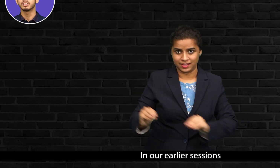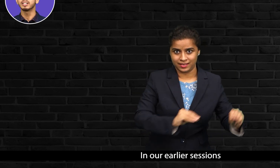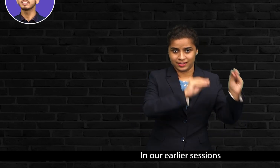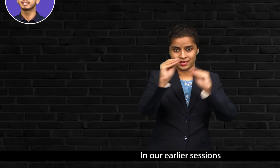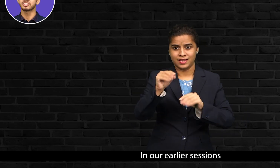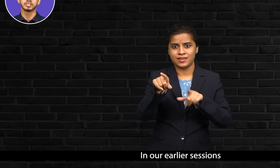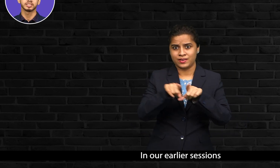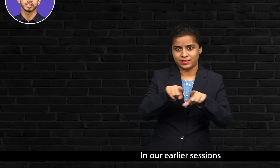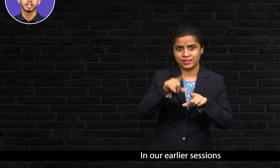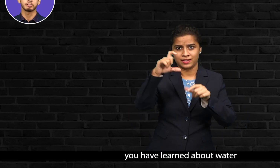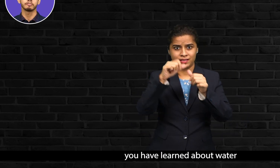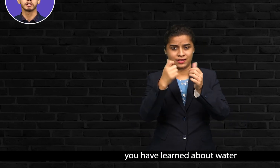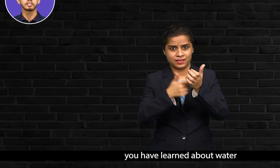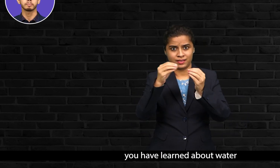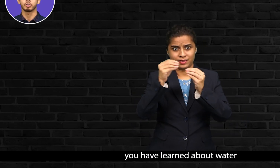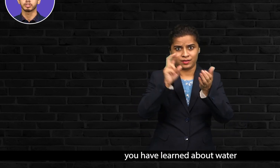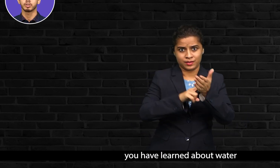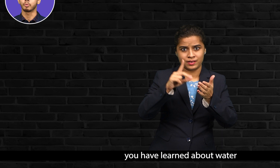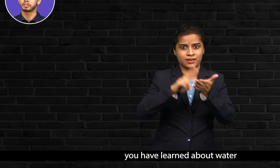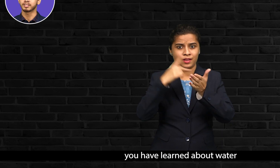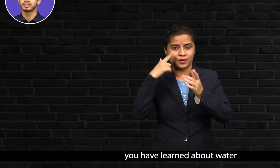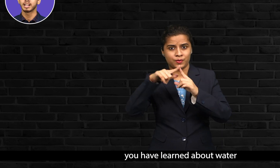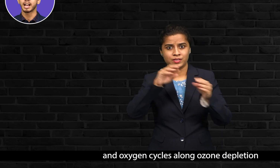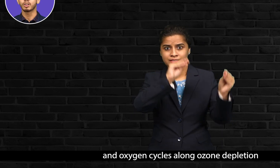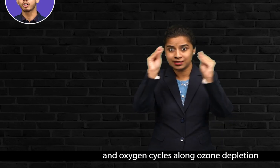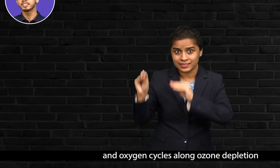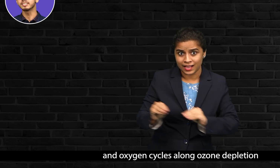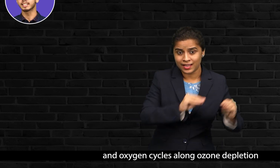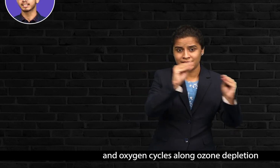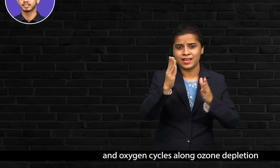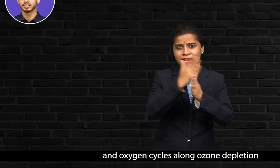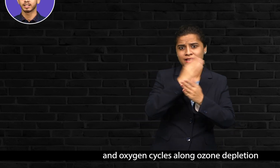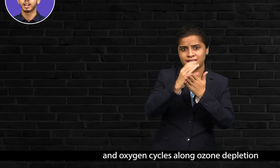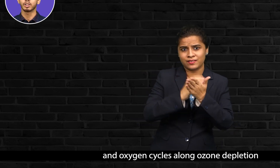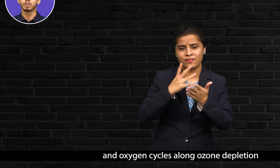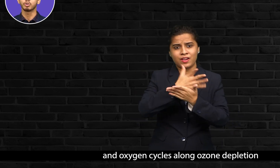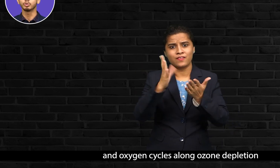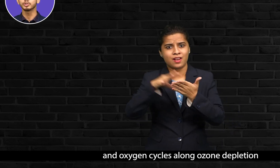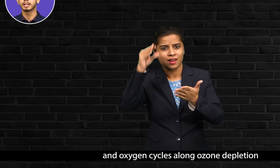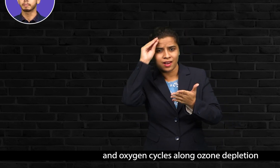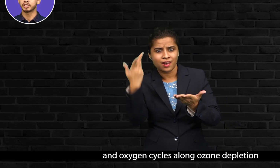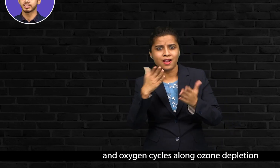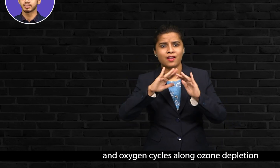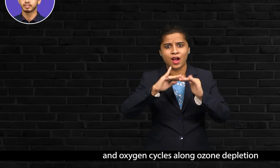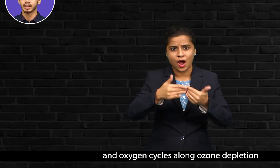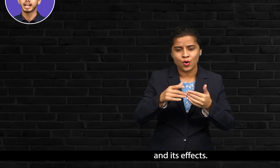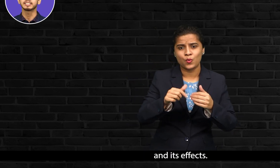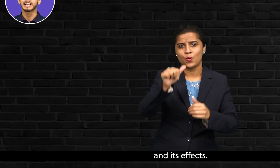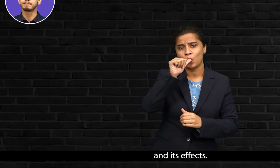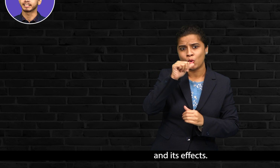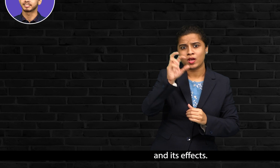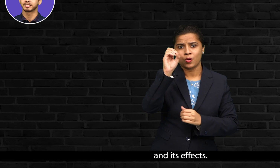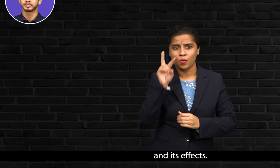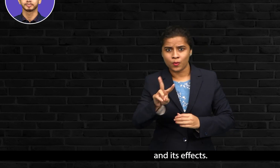In our earlier sessions, you have learned about water and oxygen cycles along ozone depletion and